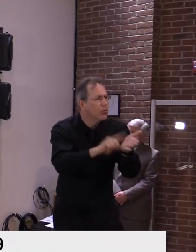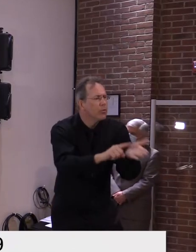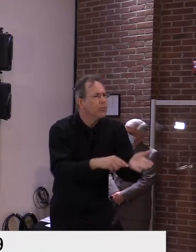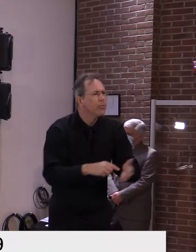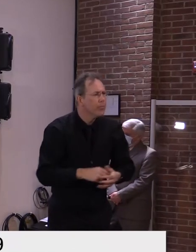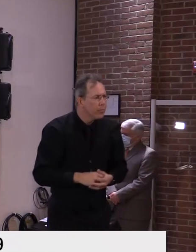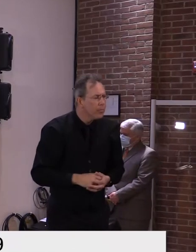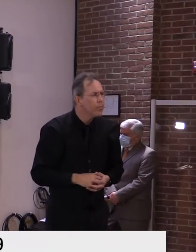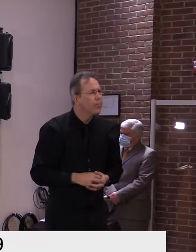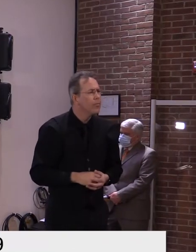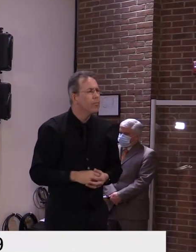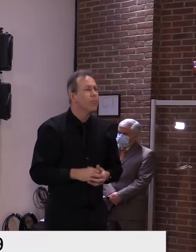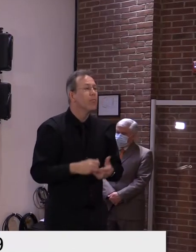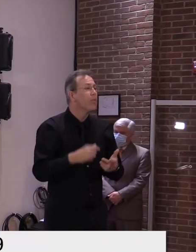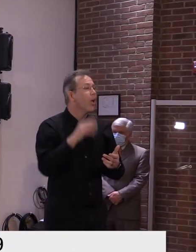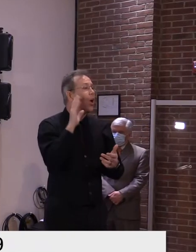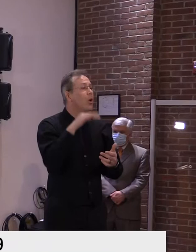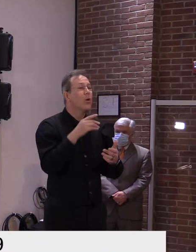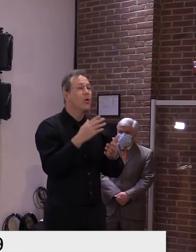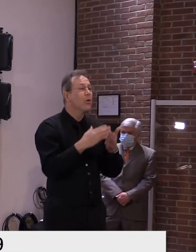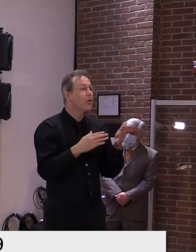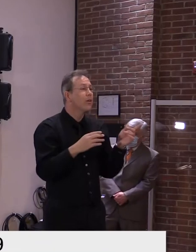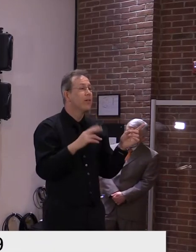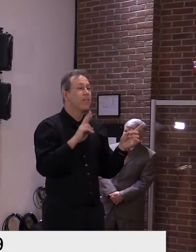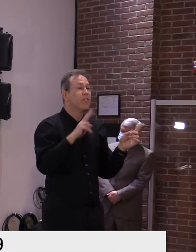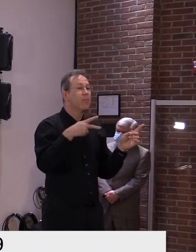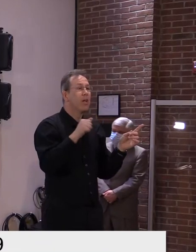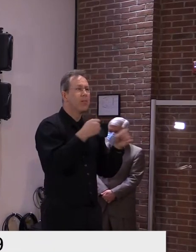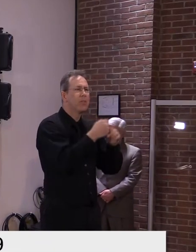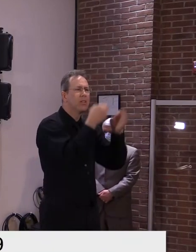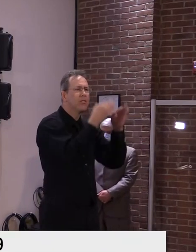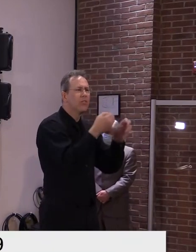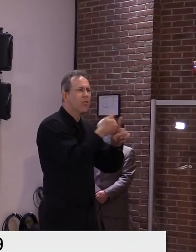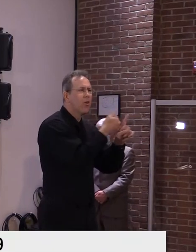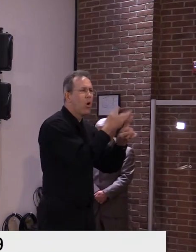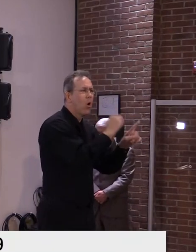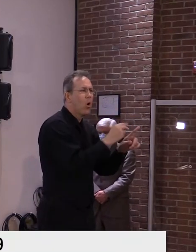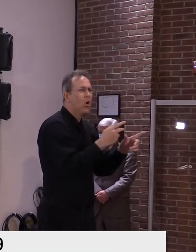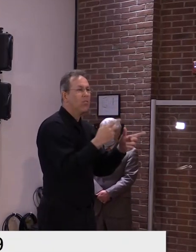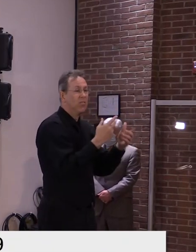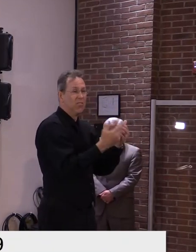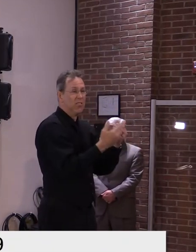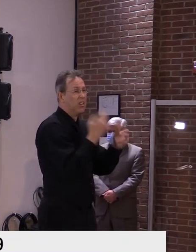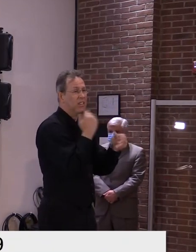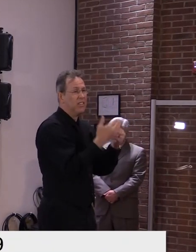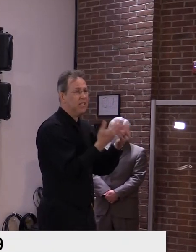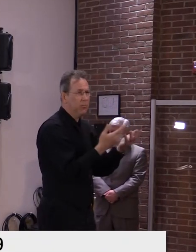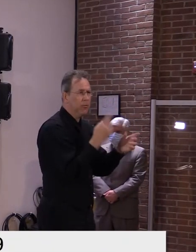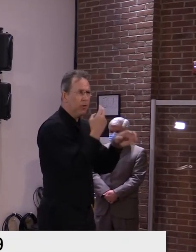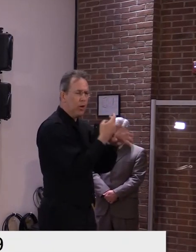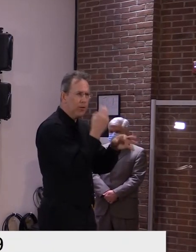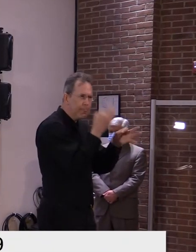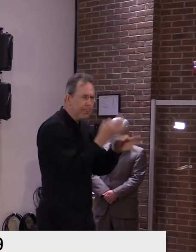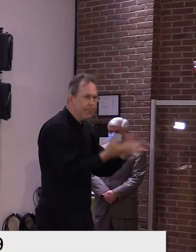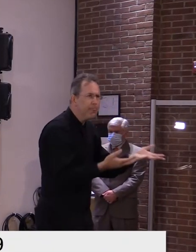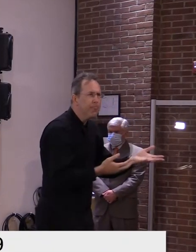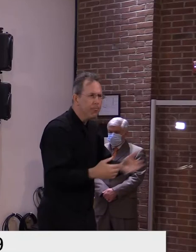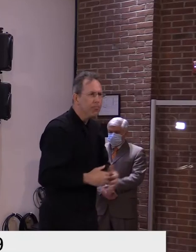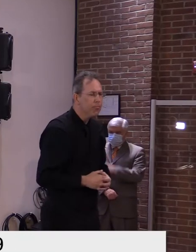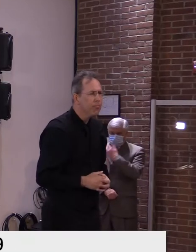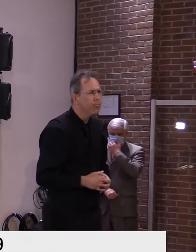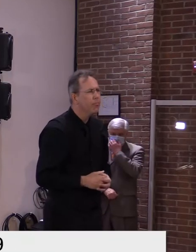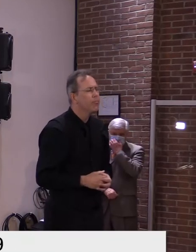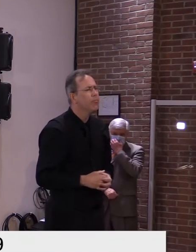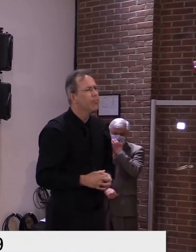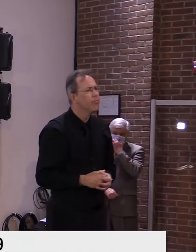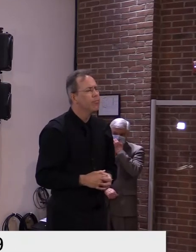challenging decisions to make, and we know we can't please all the people all the time. And there was a clear consensus about all of these cases